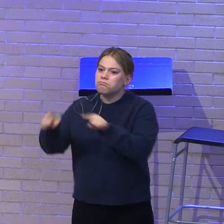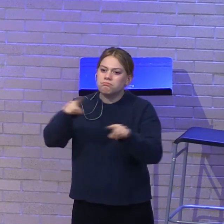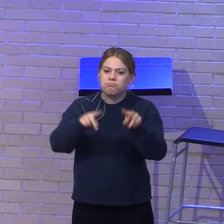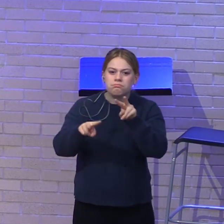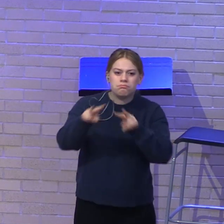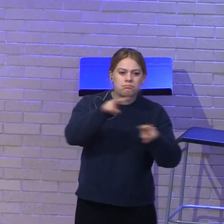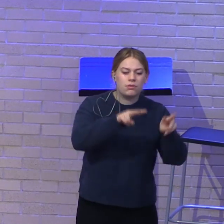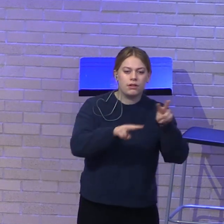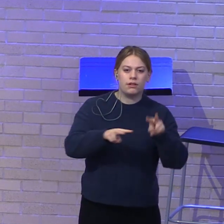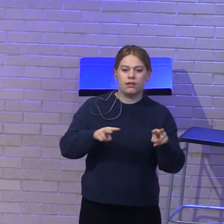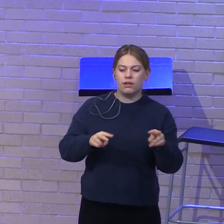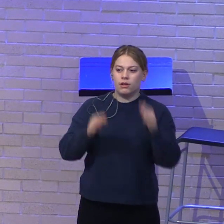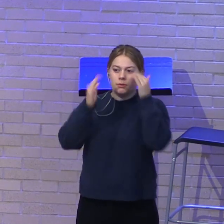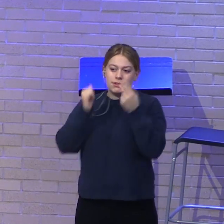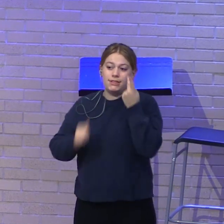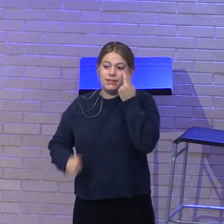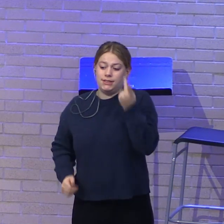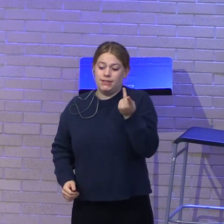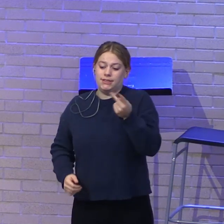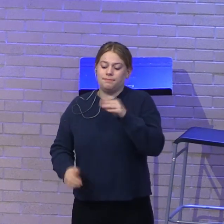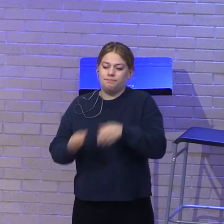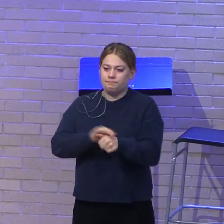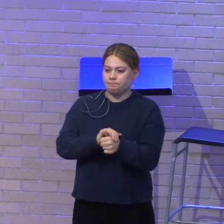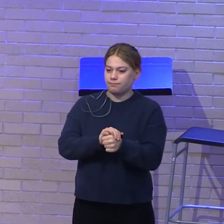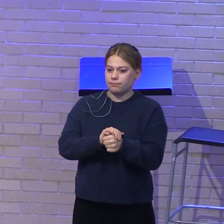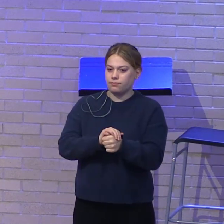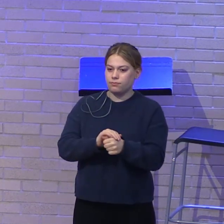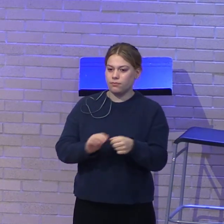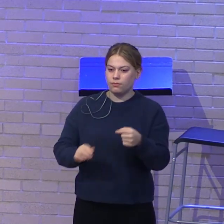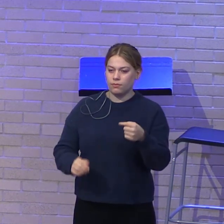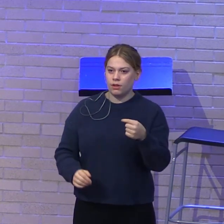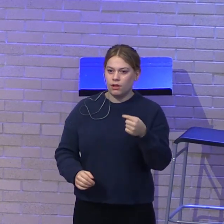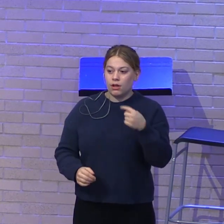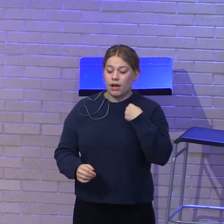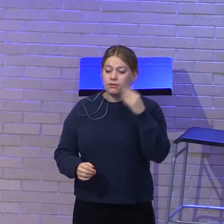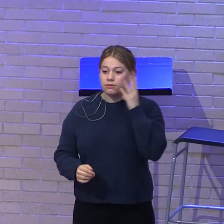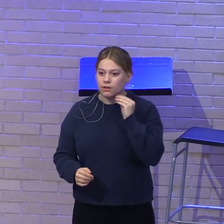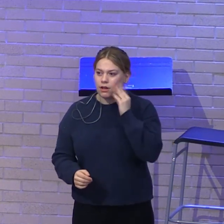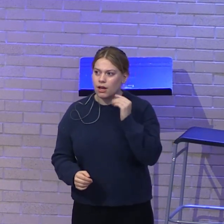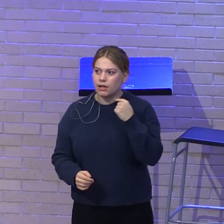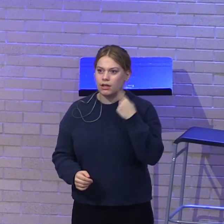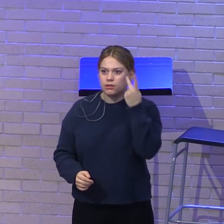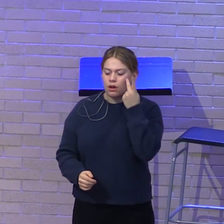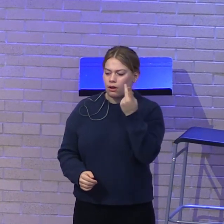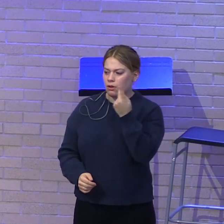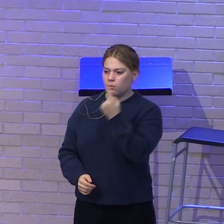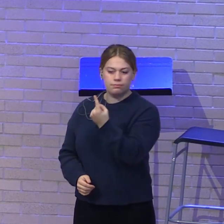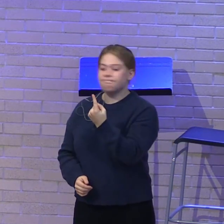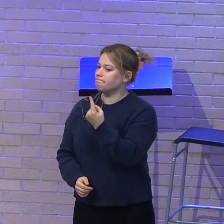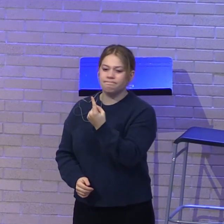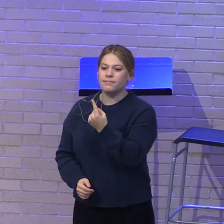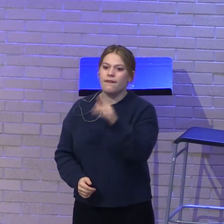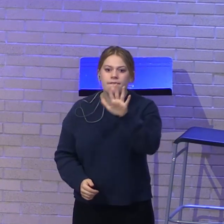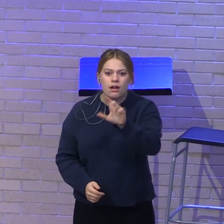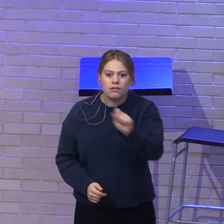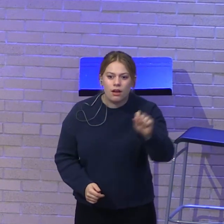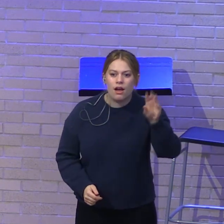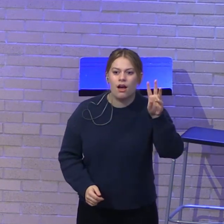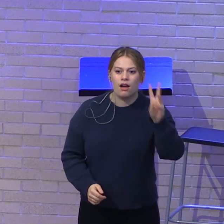these tortoises. So we went, and I saw not just one, but probably 5 or 6 adult Galapagos